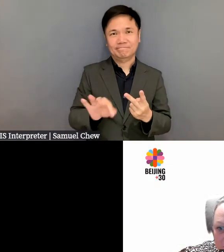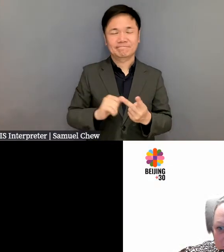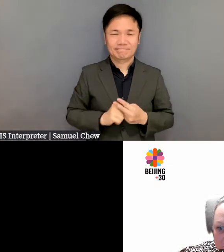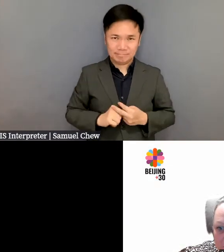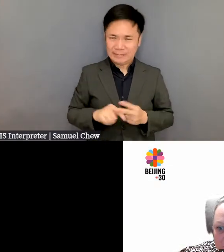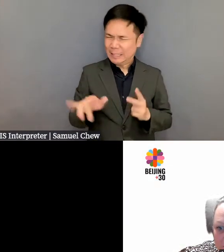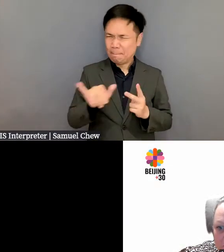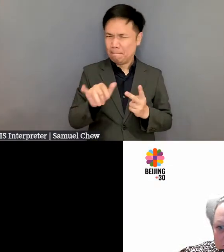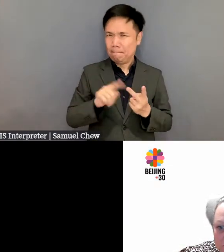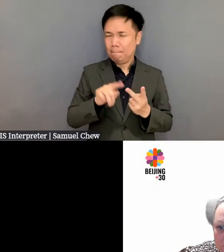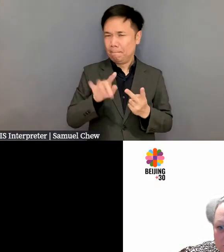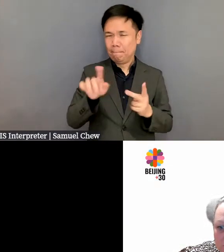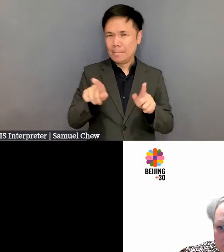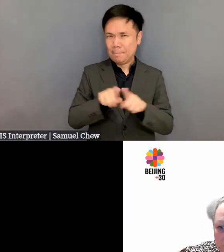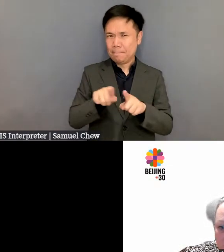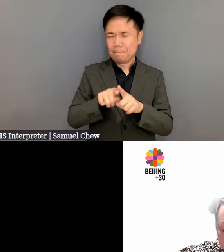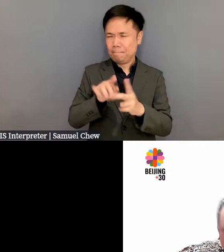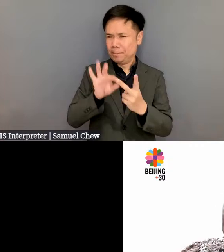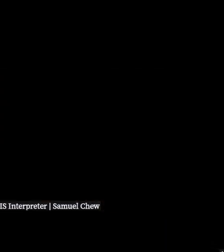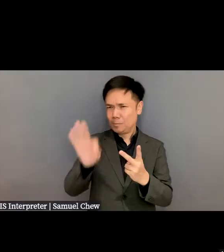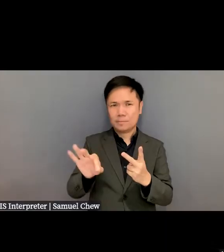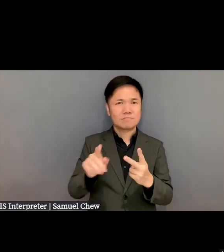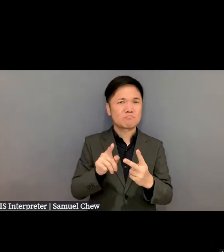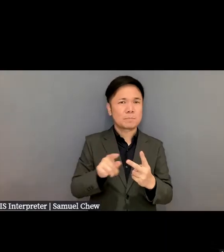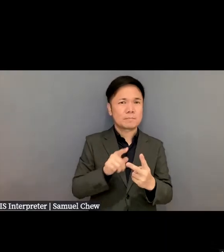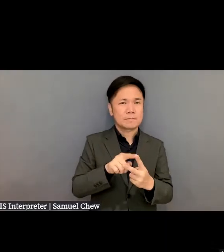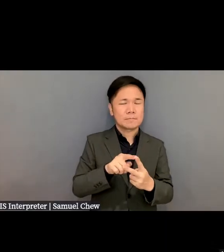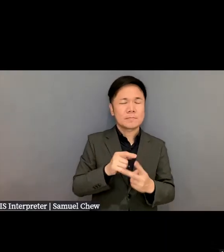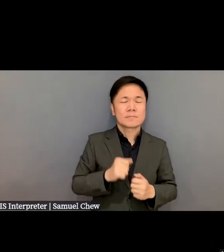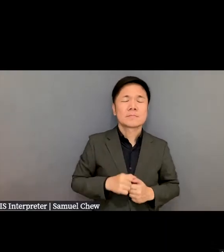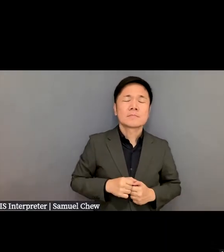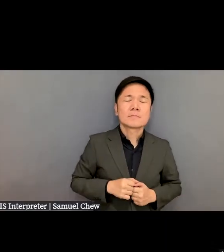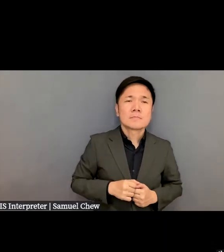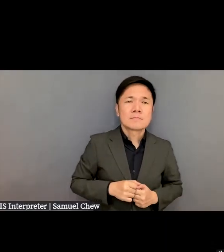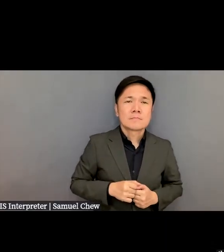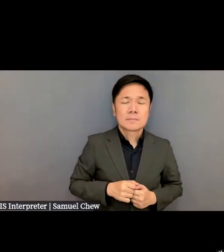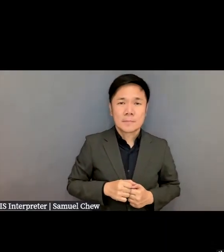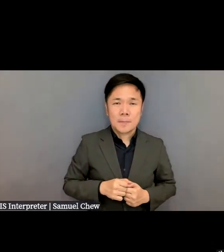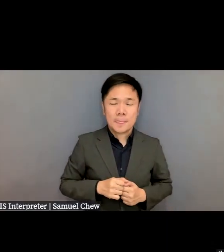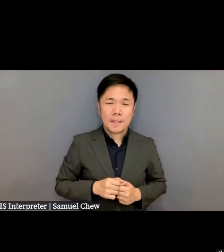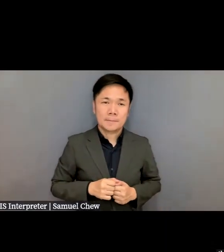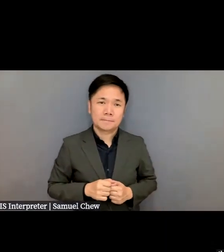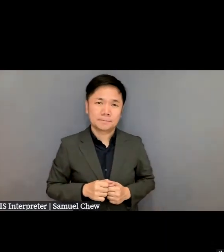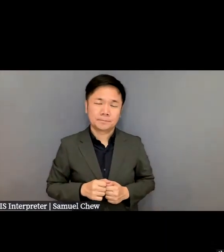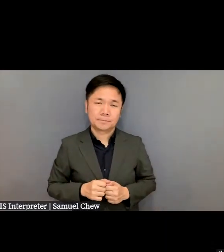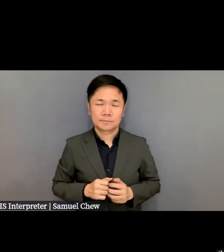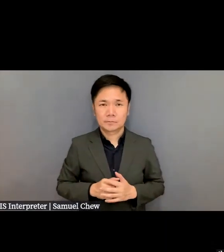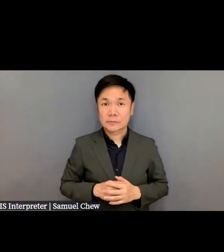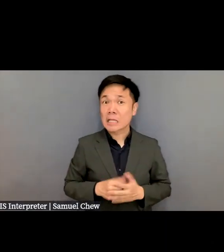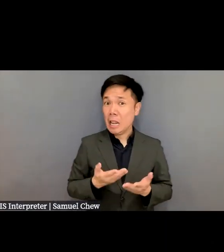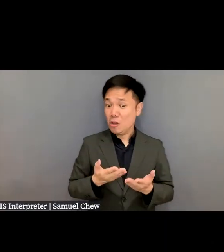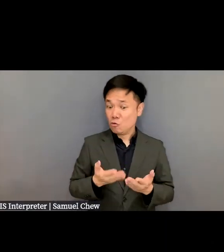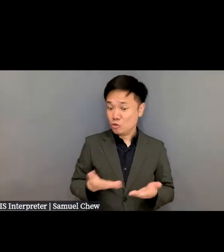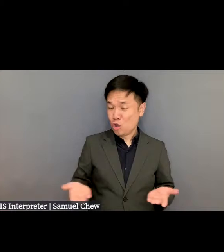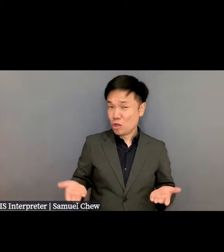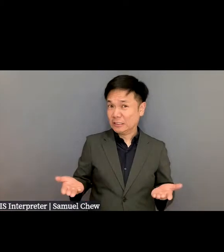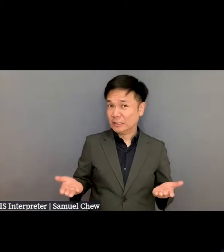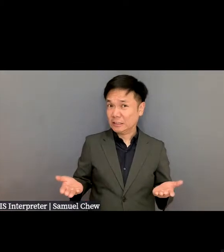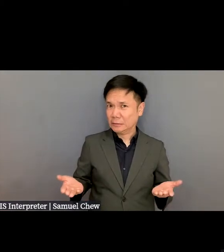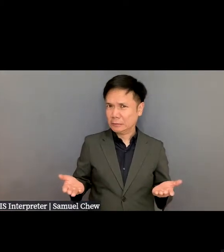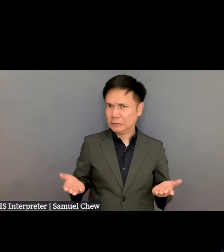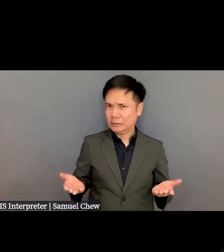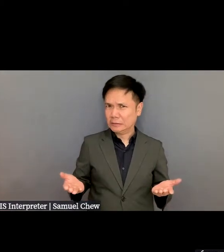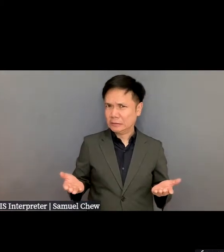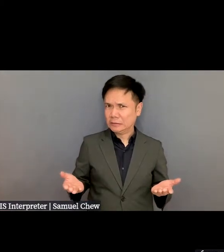Okay. There is not so much of resources that are just channeled